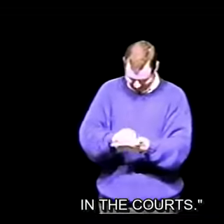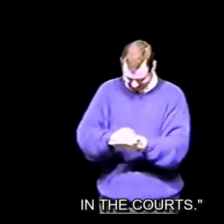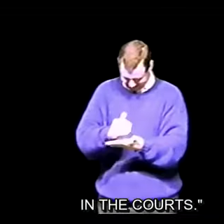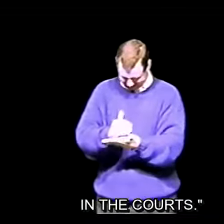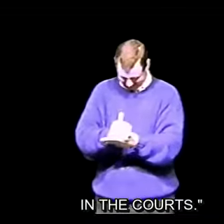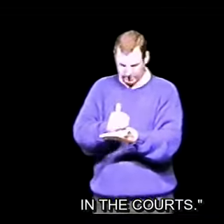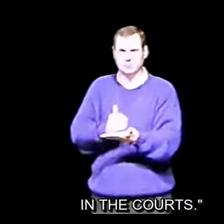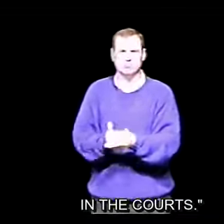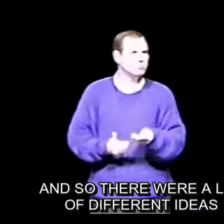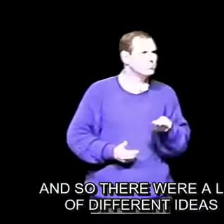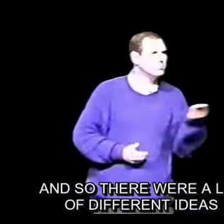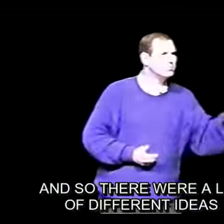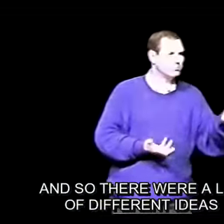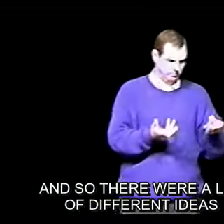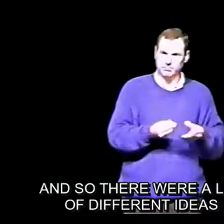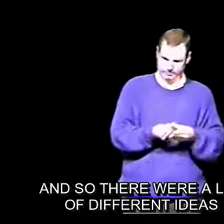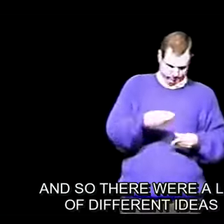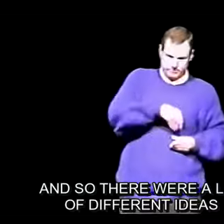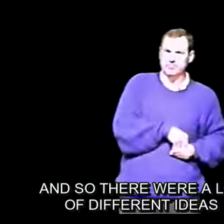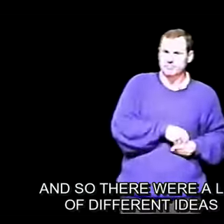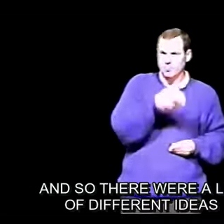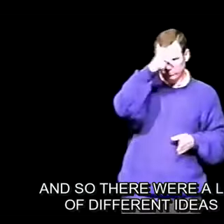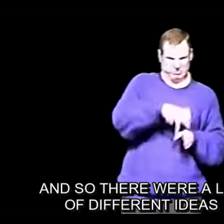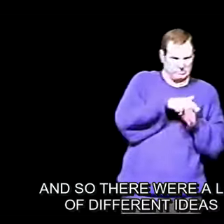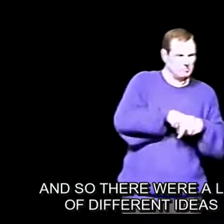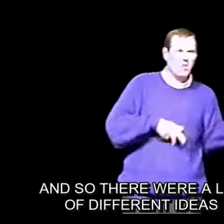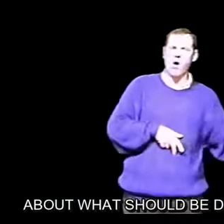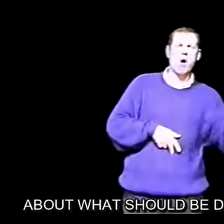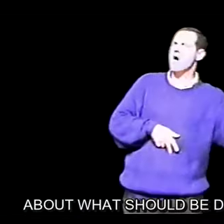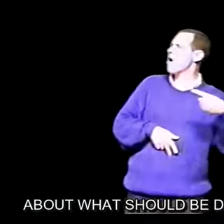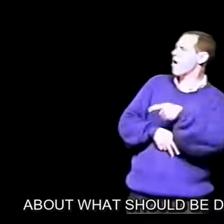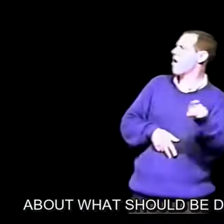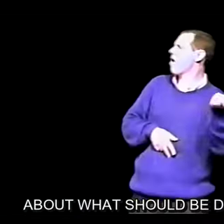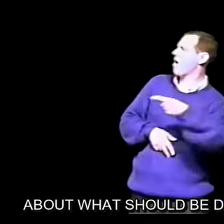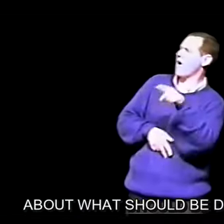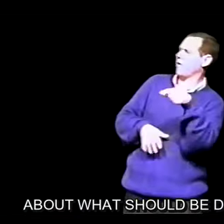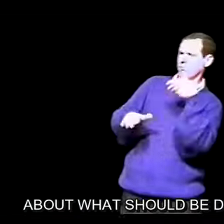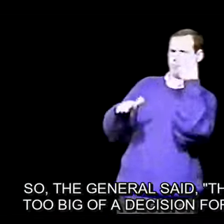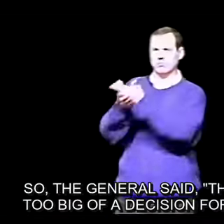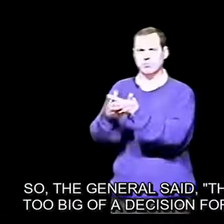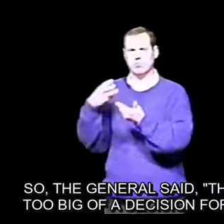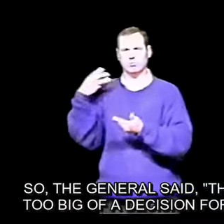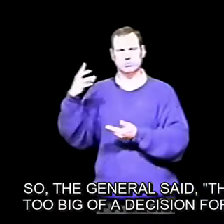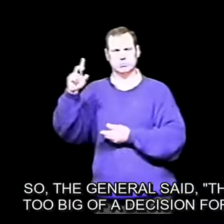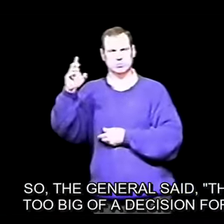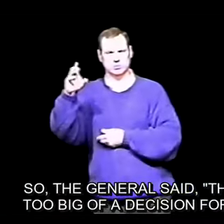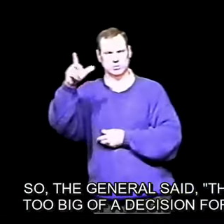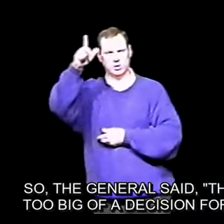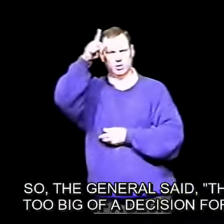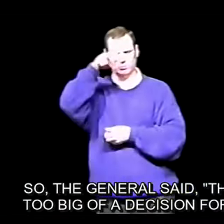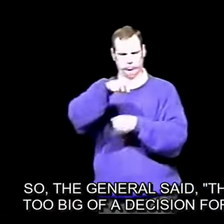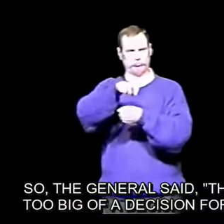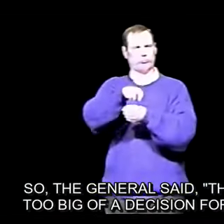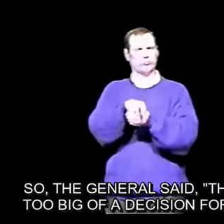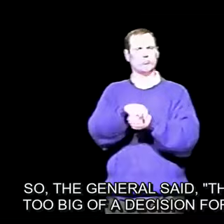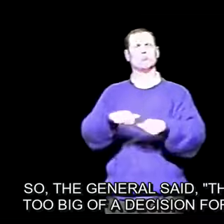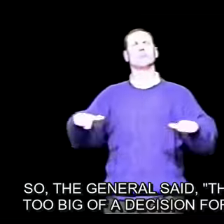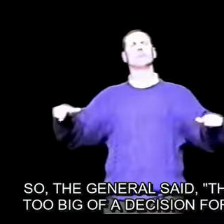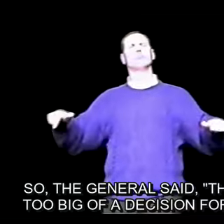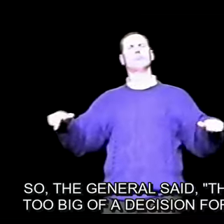lot of different ideas about what should be done. And so the general said, this is too big of a decision for me. I'm going